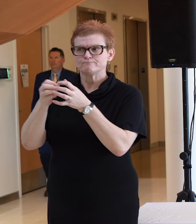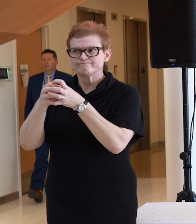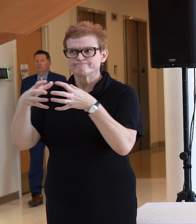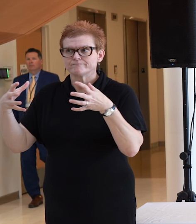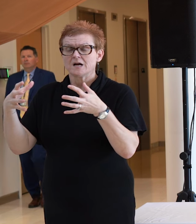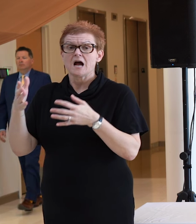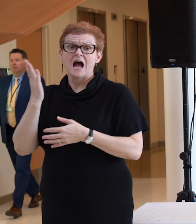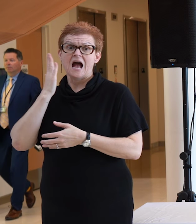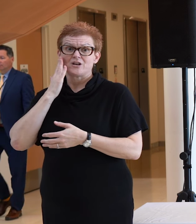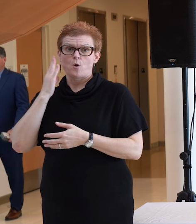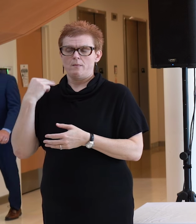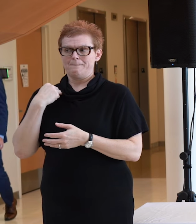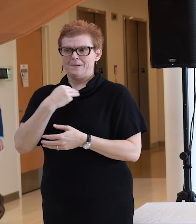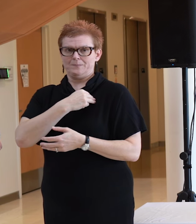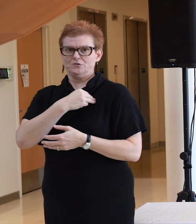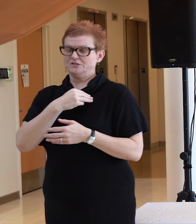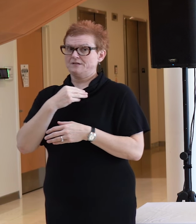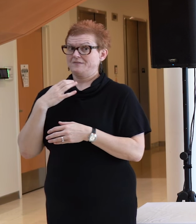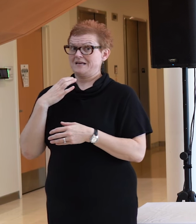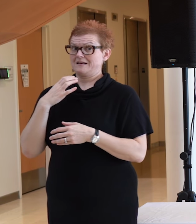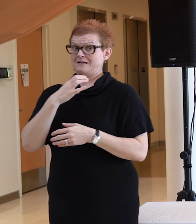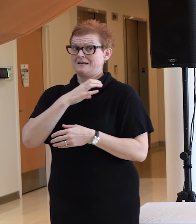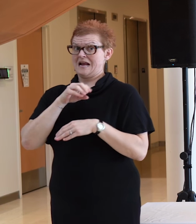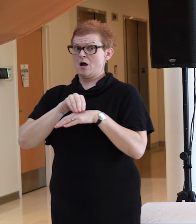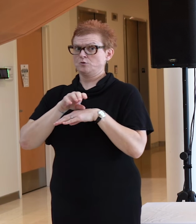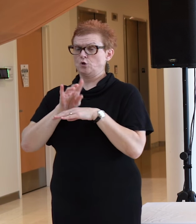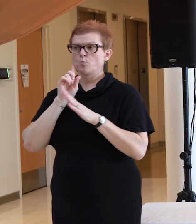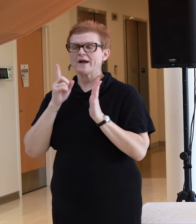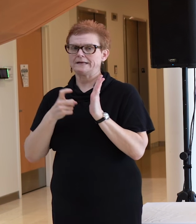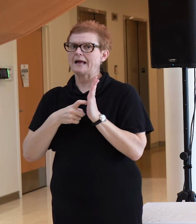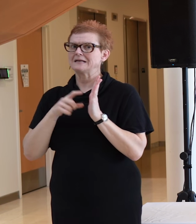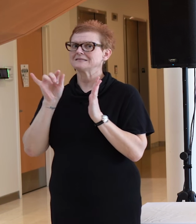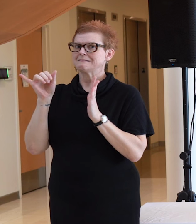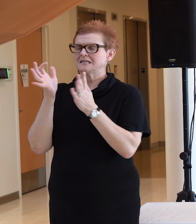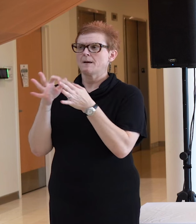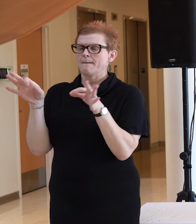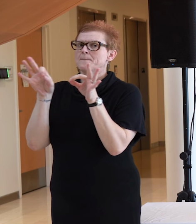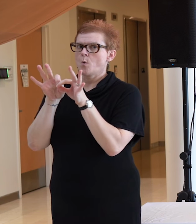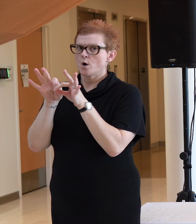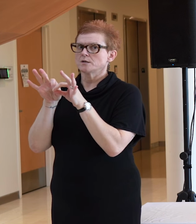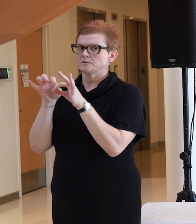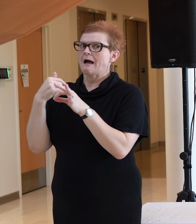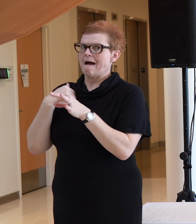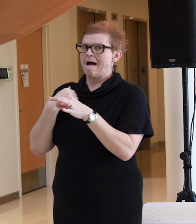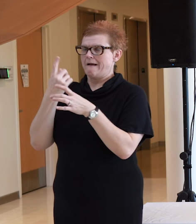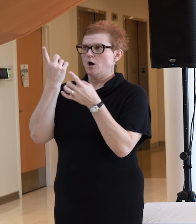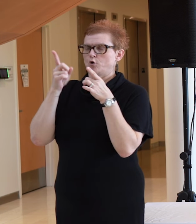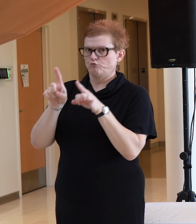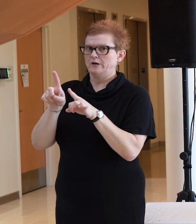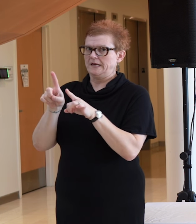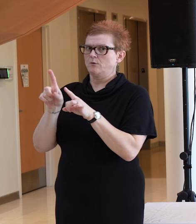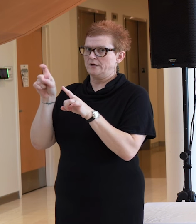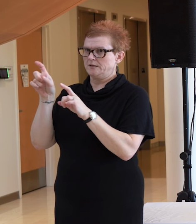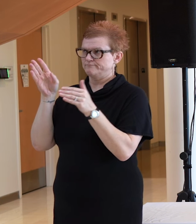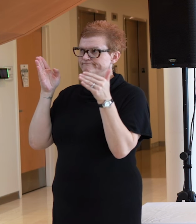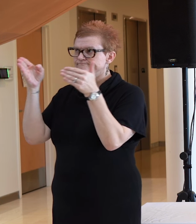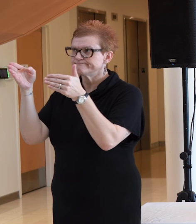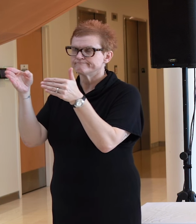this is something that members of our county council recognize as an important matter, and I agree. It's